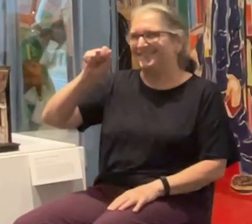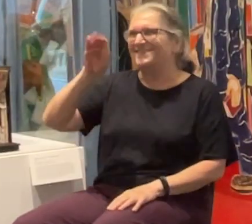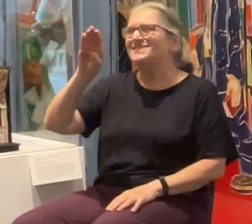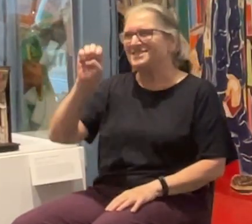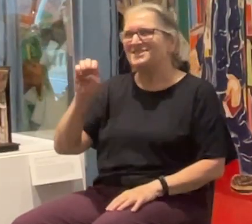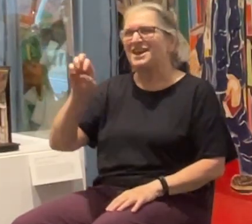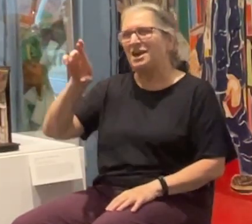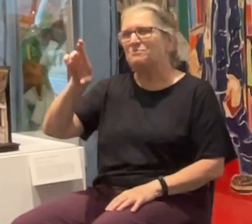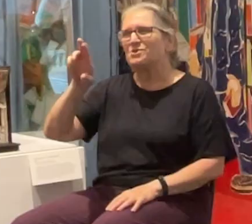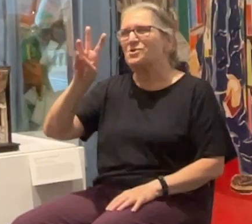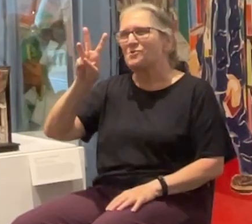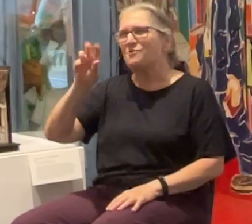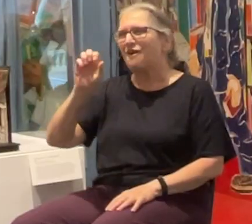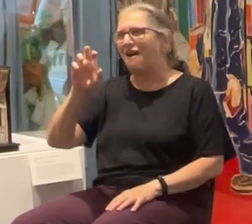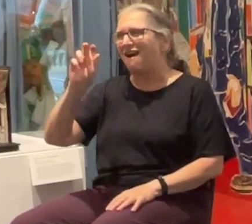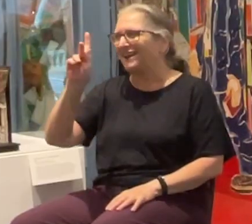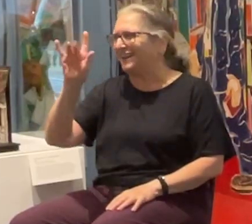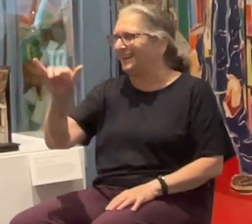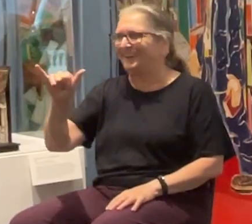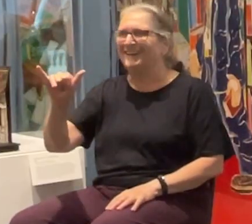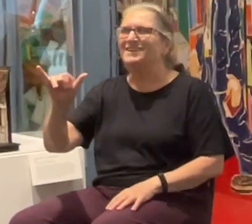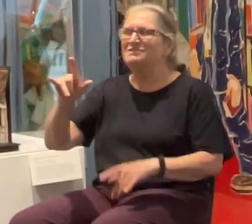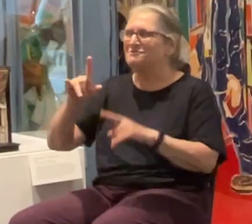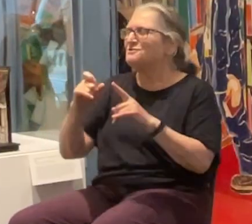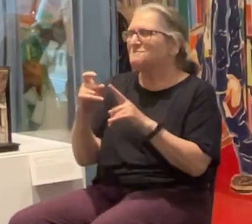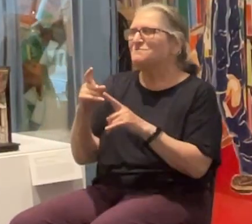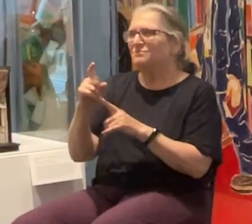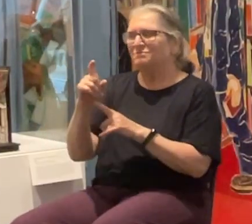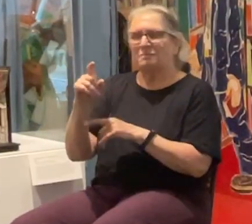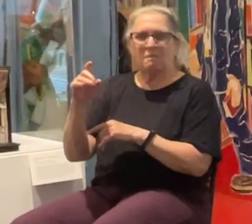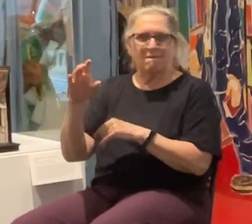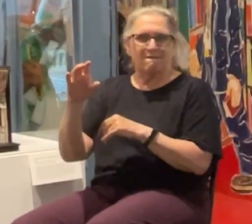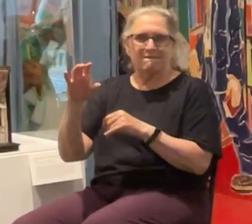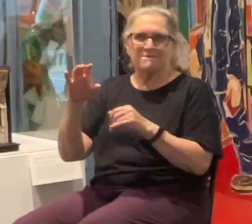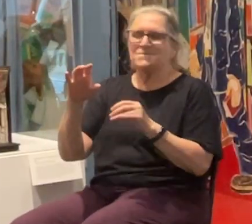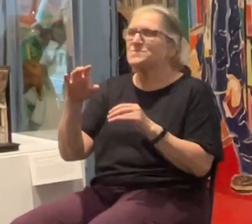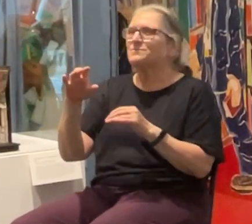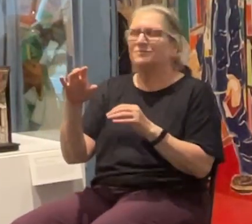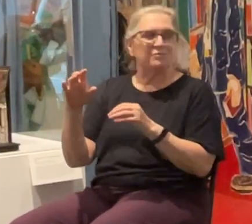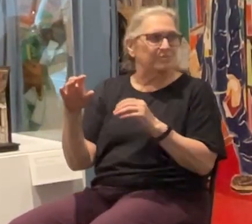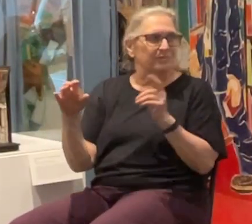because Did Brad do that whole thing himself, or was it a collaborative effort?